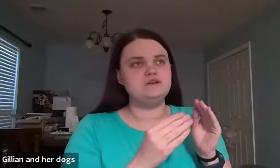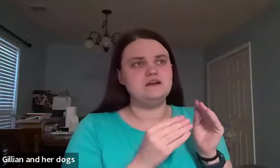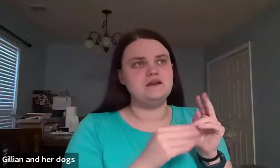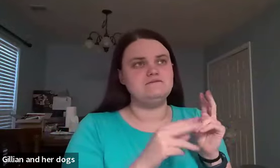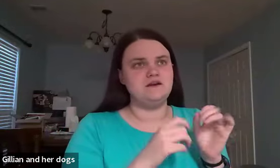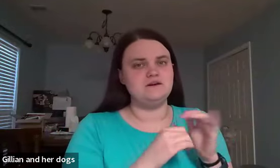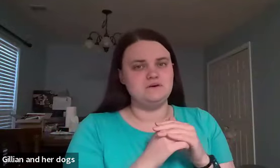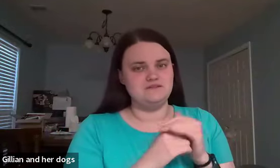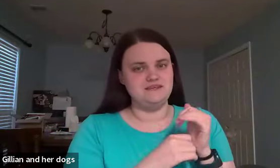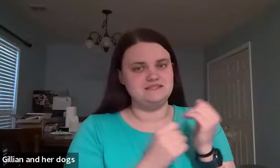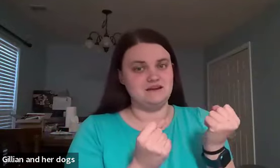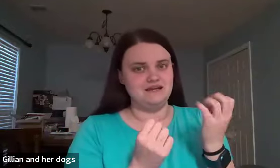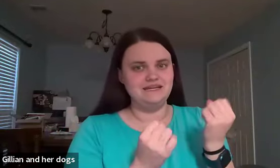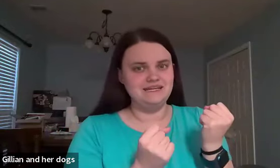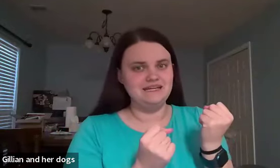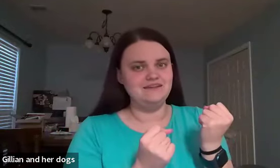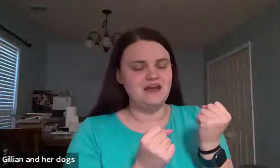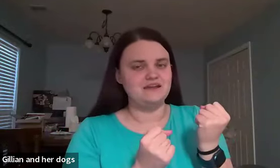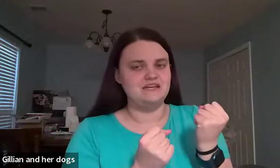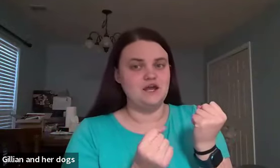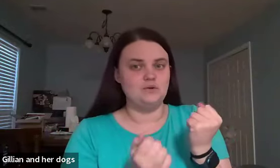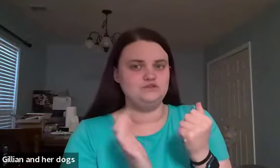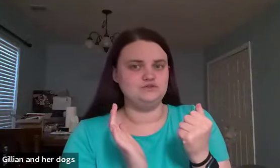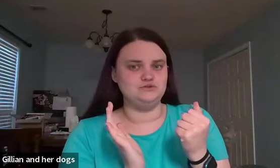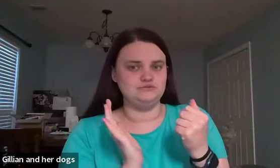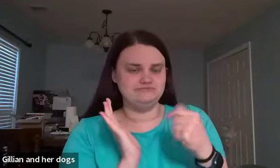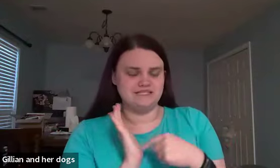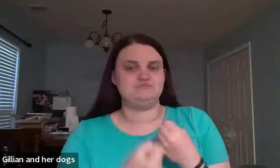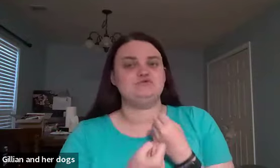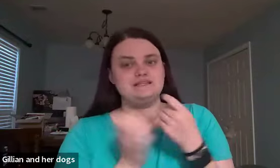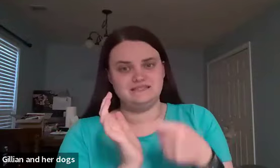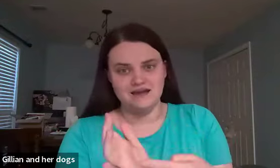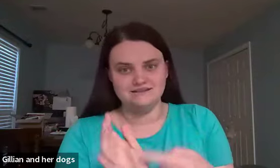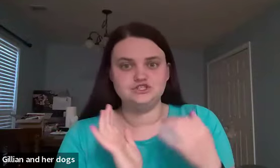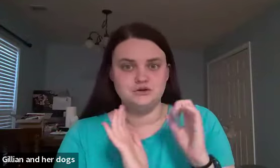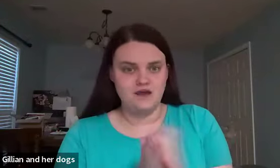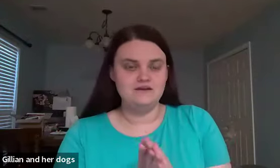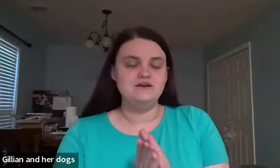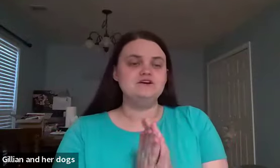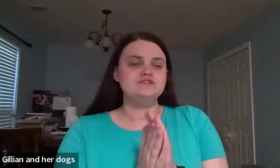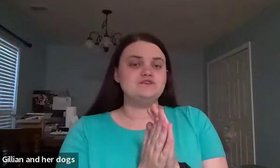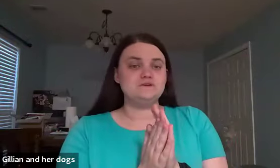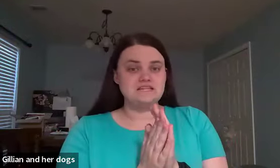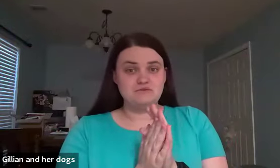you can kind of vary with the signing that can help to express that and show that. So for example,